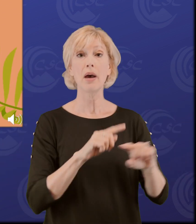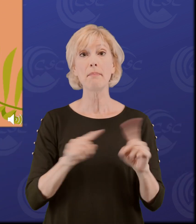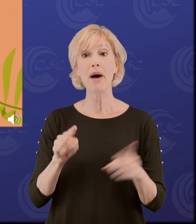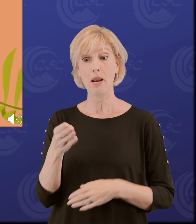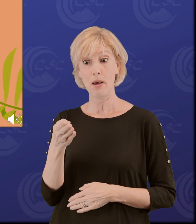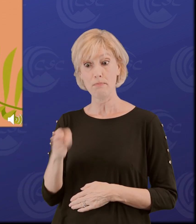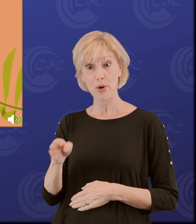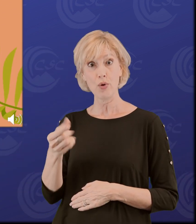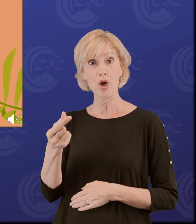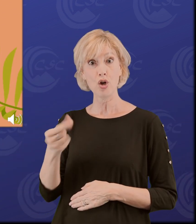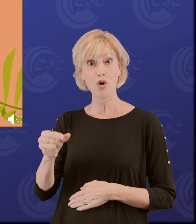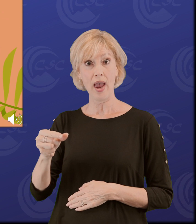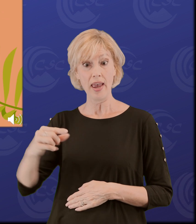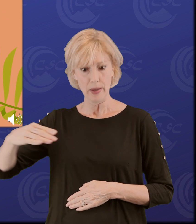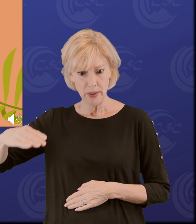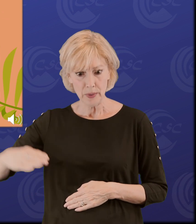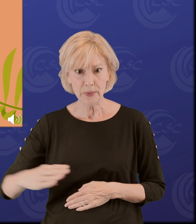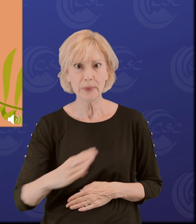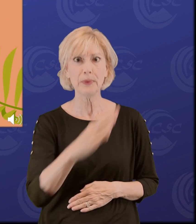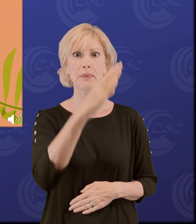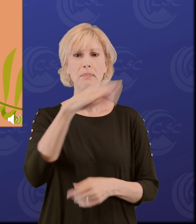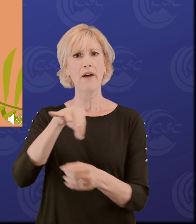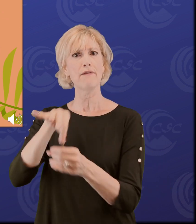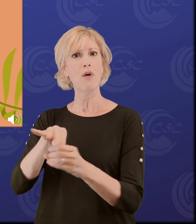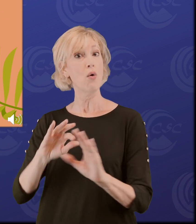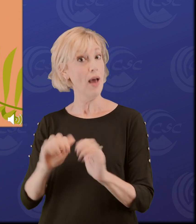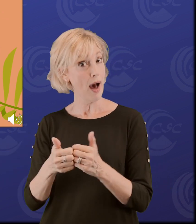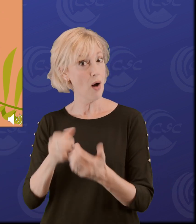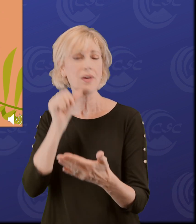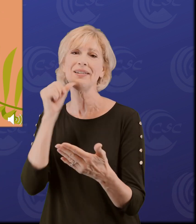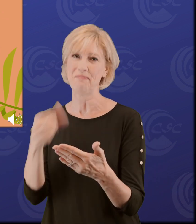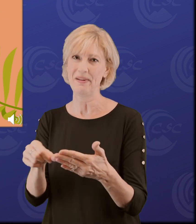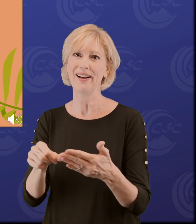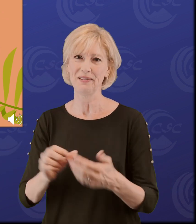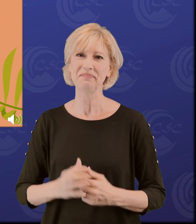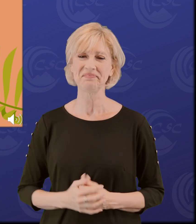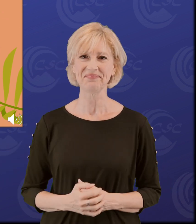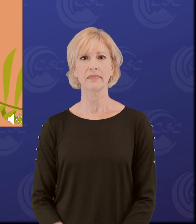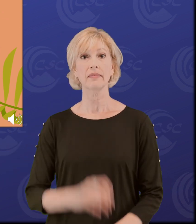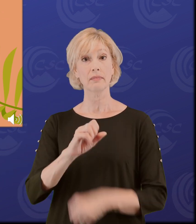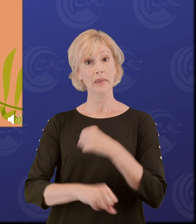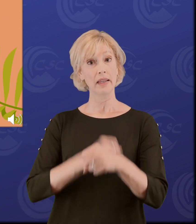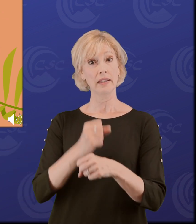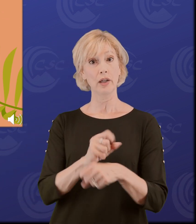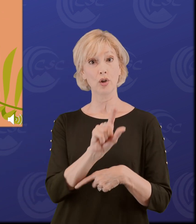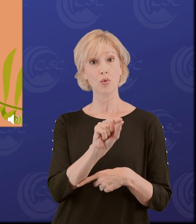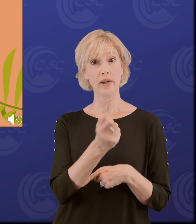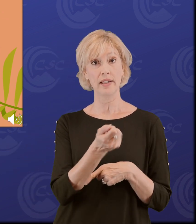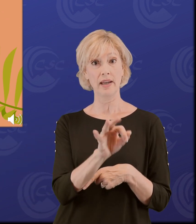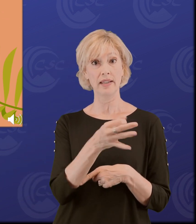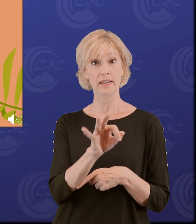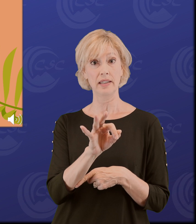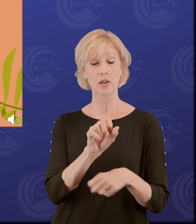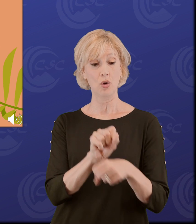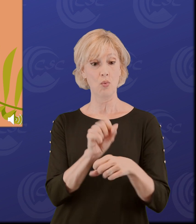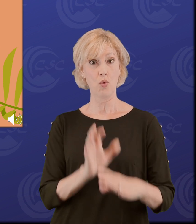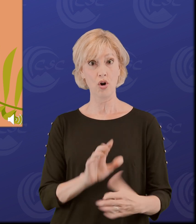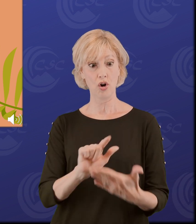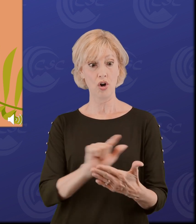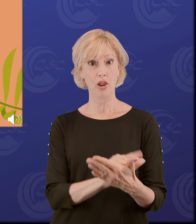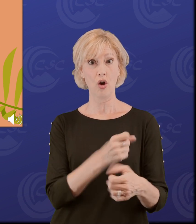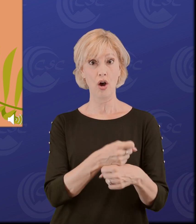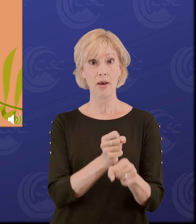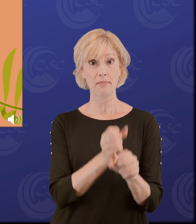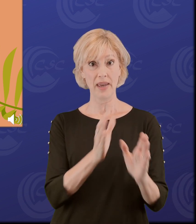In 2019, Hawaii lawmakers passed Act 136, implementing elections by mail statewide beginning with the